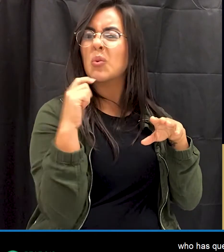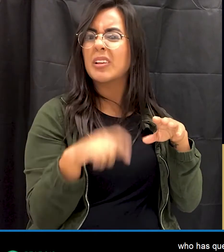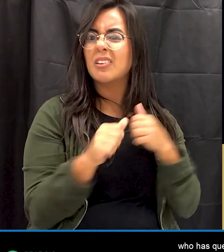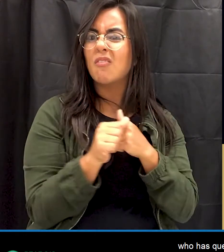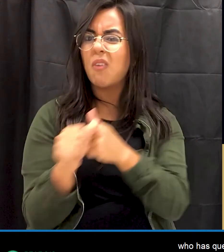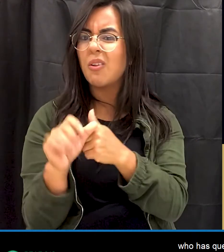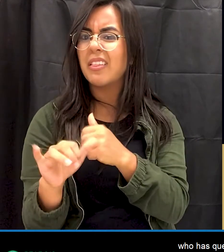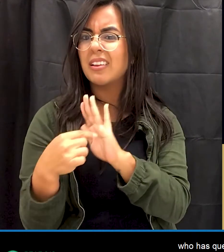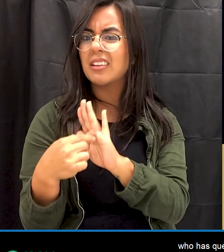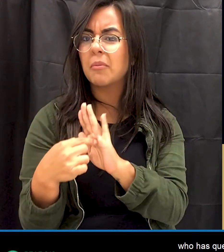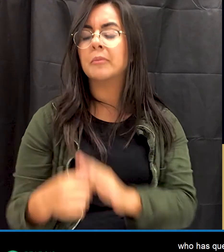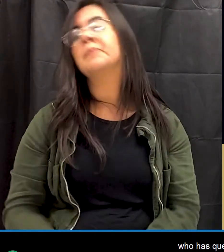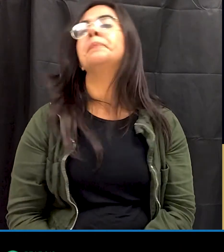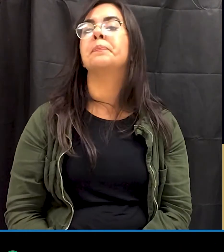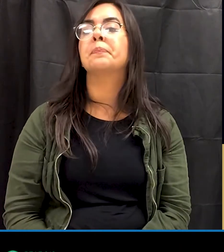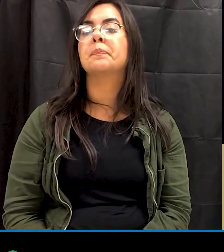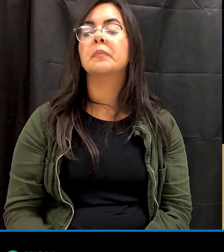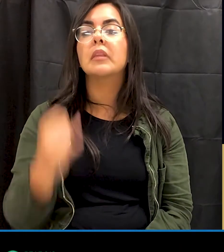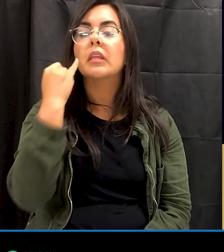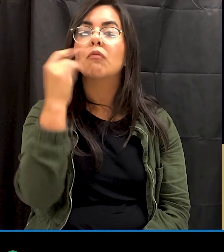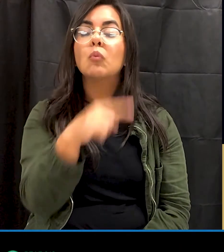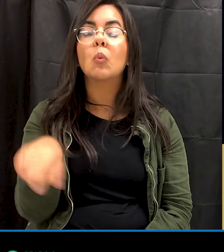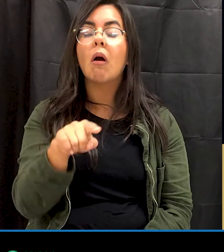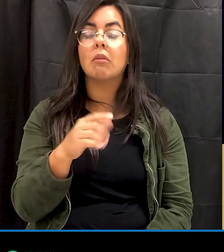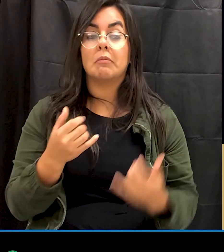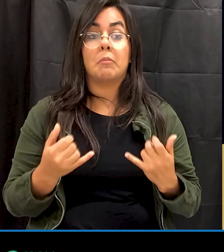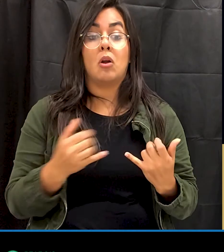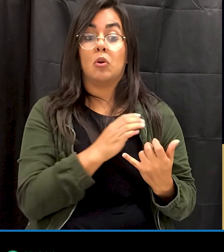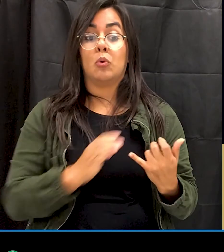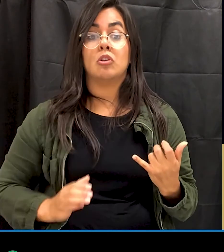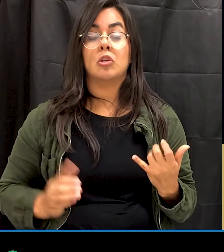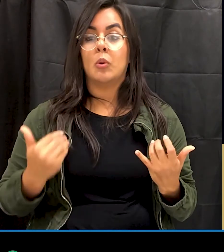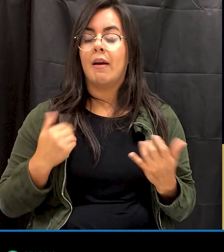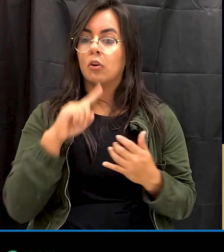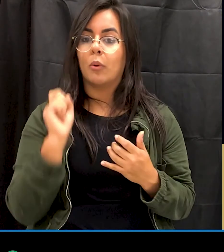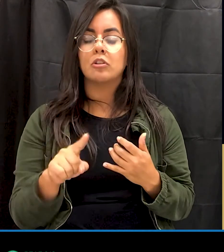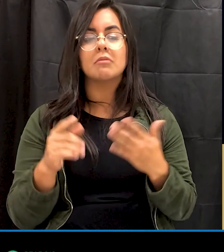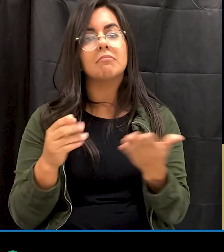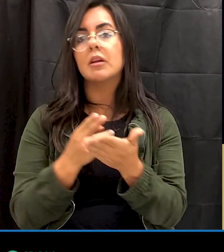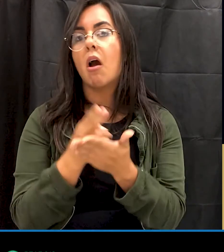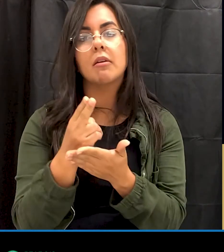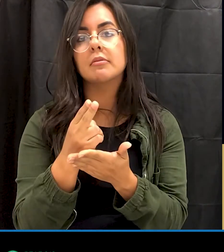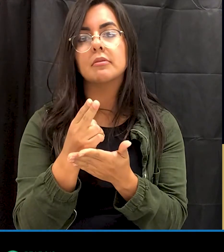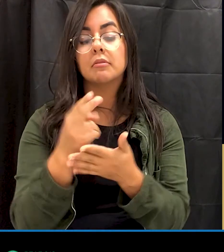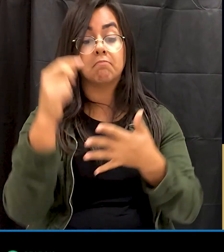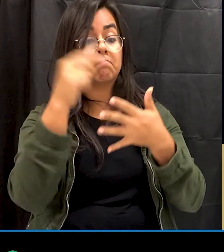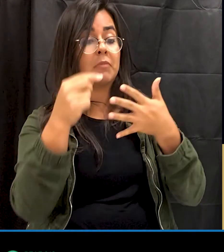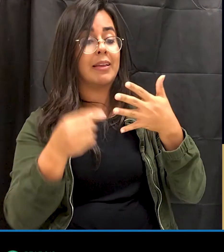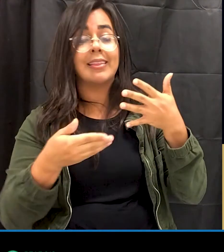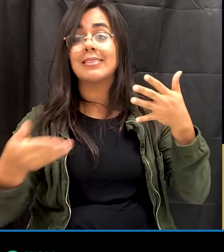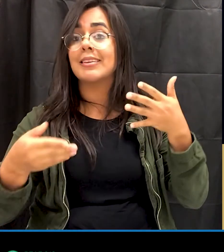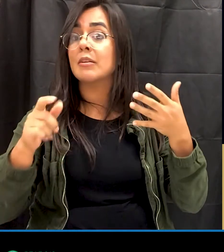is just to be honest and real about it and say, hey, these are the things that I'm trying to figure out. Pray about it,